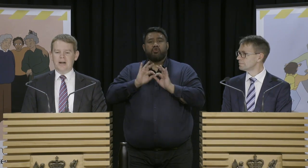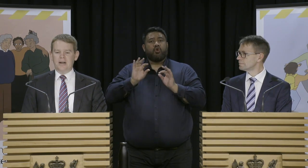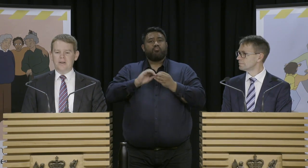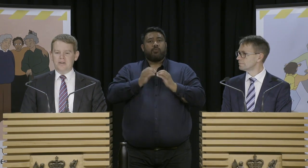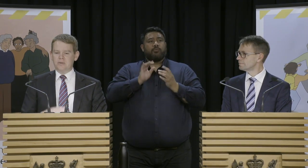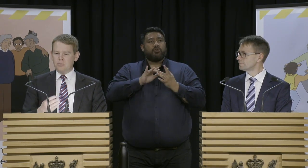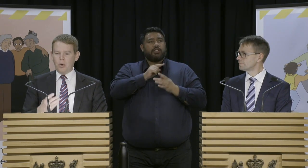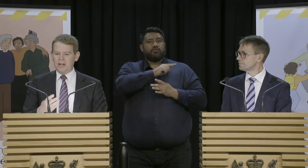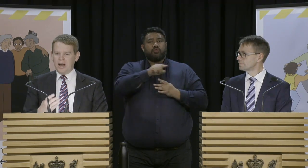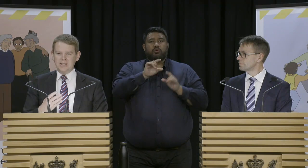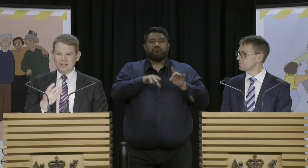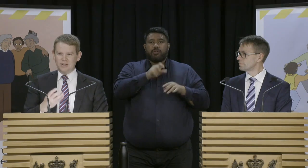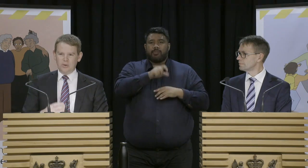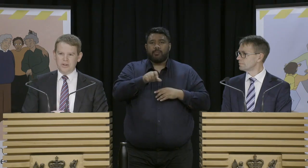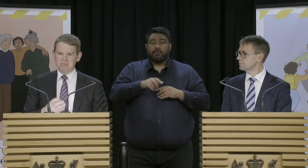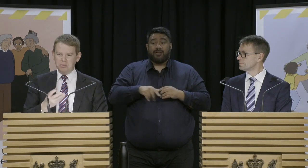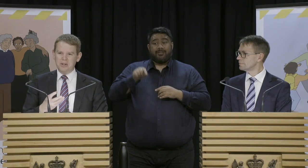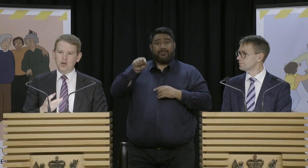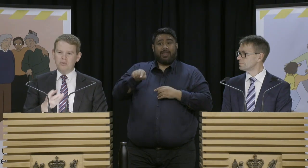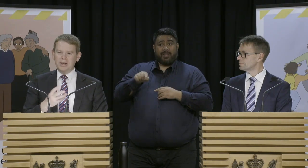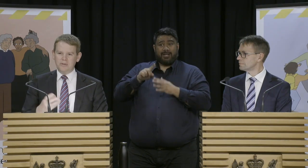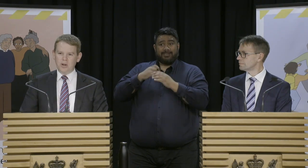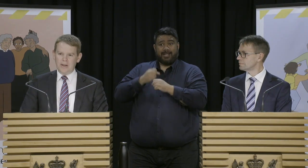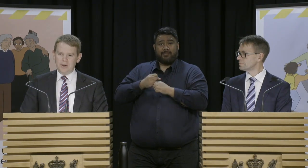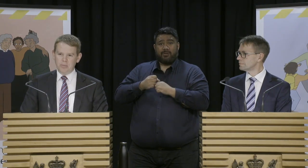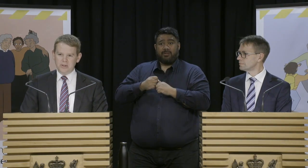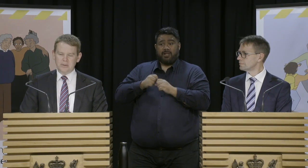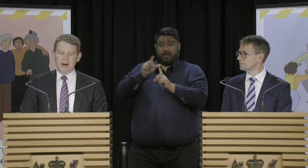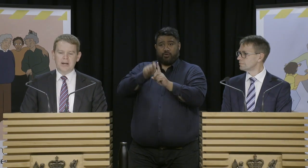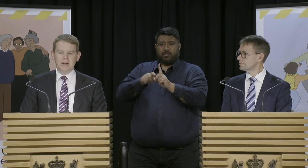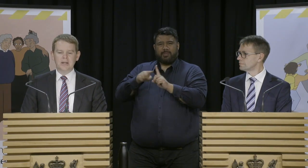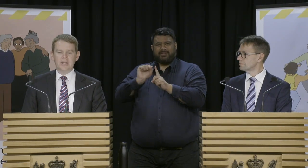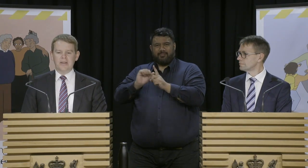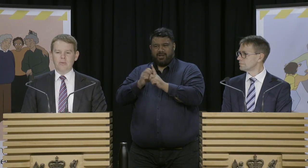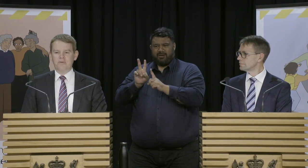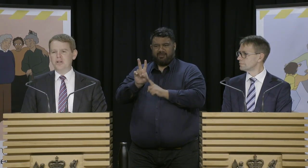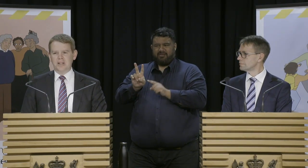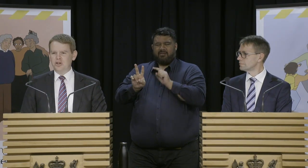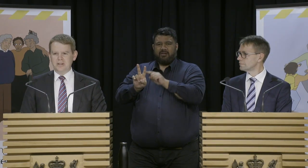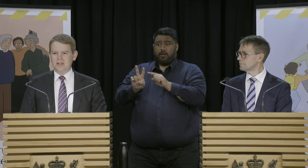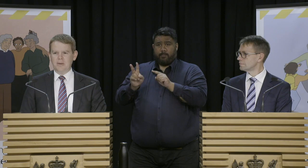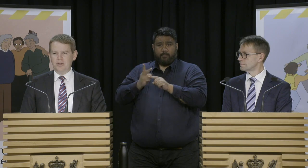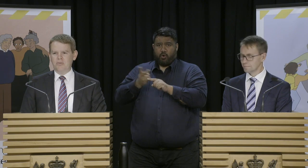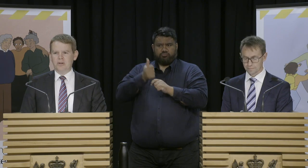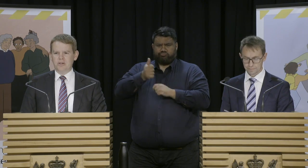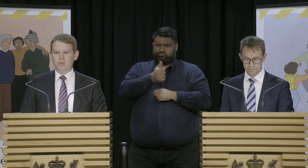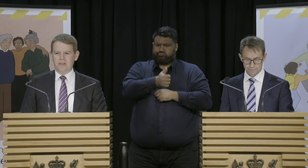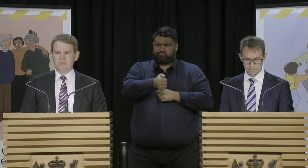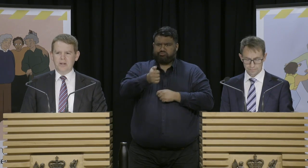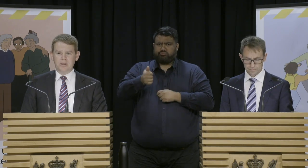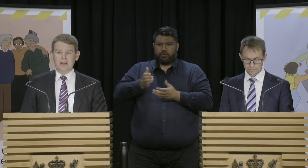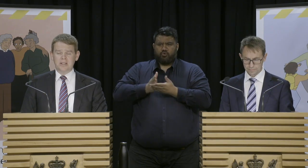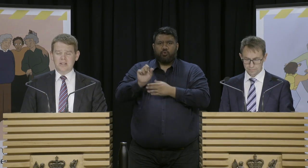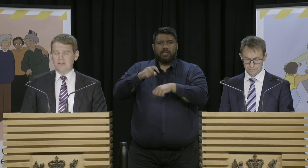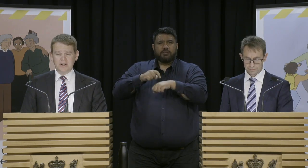that in this one case, or two really, if you count the person's partner, they were very diligent in keeping good records of where